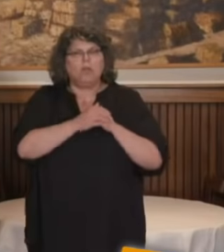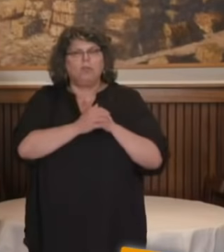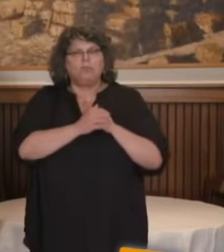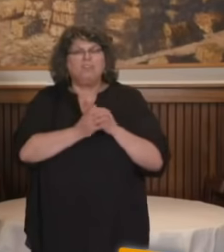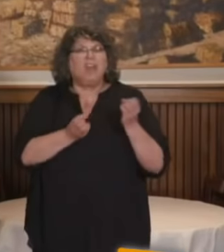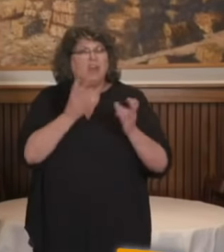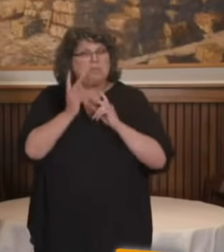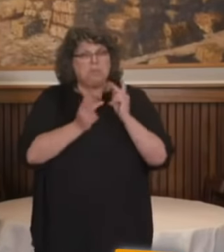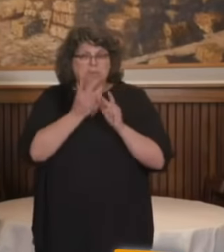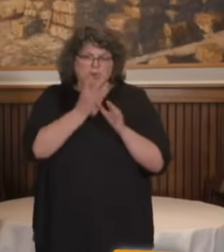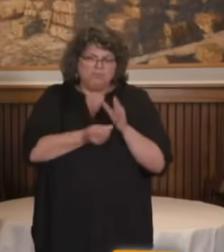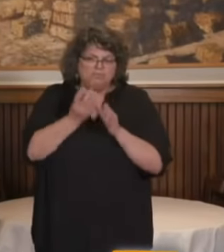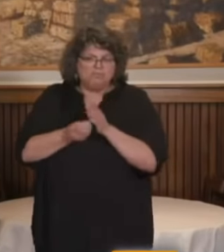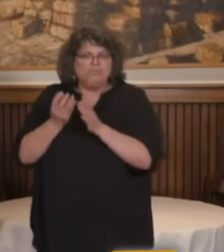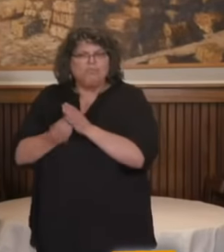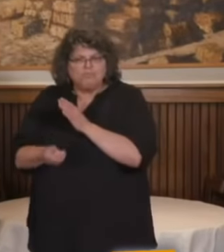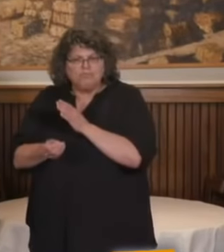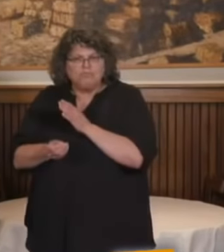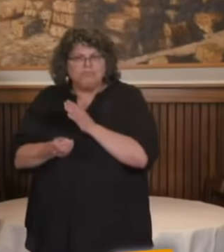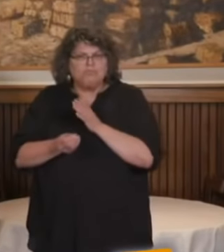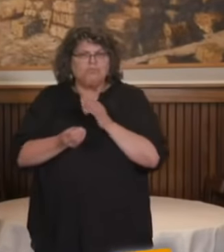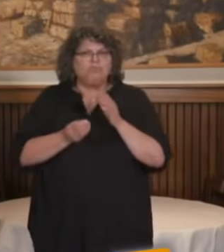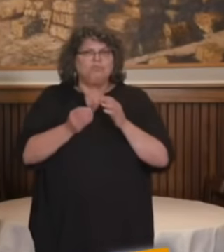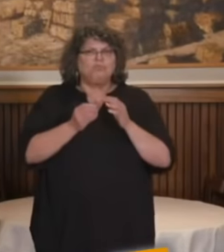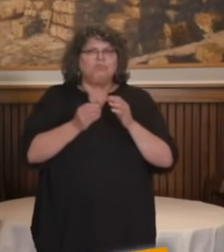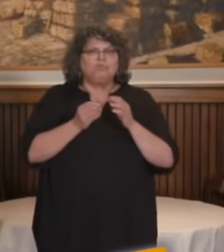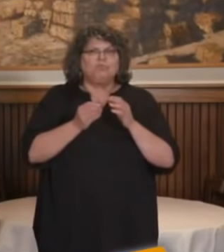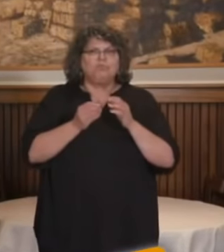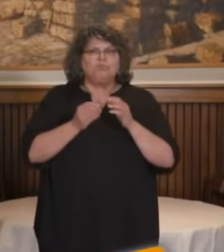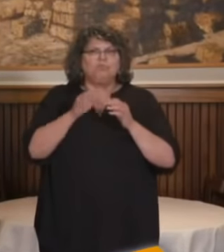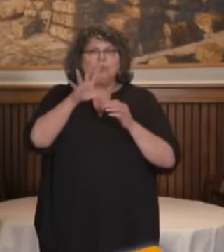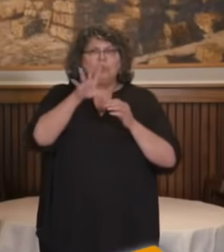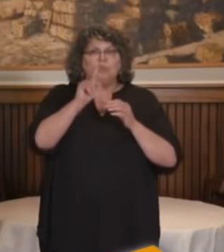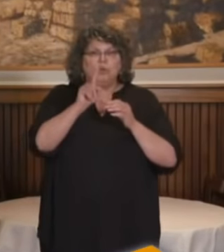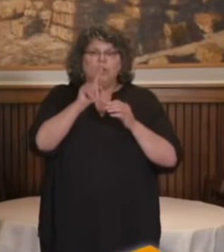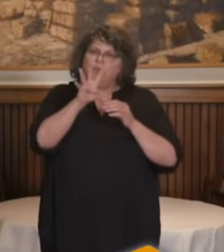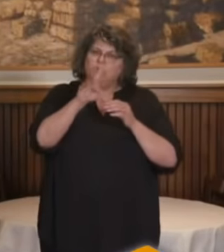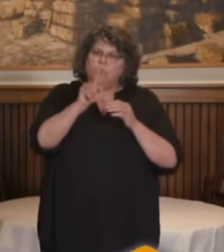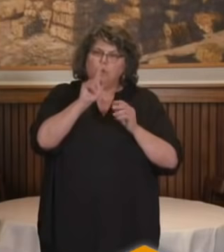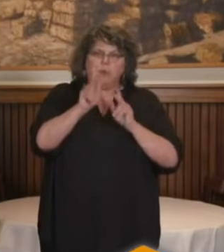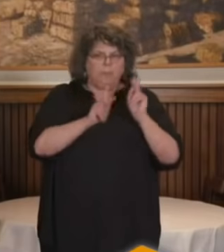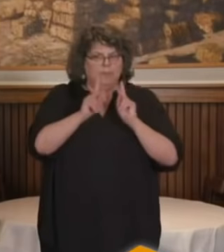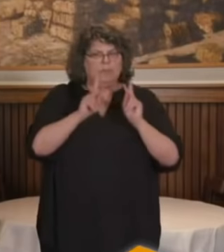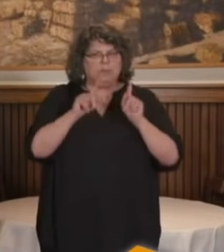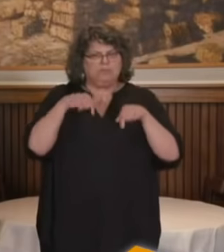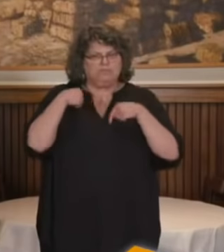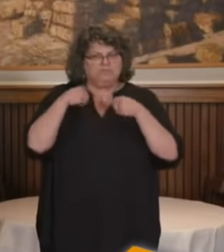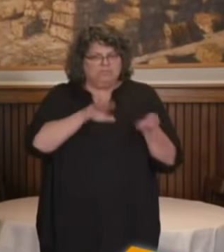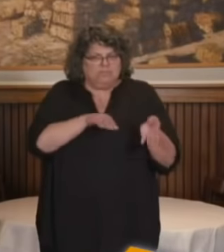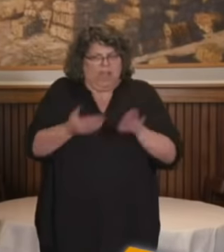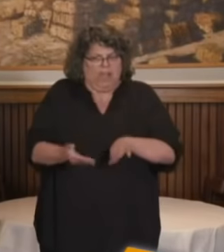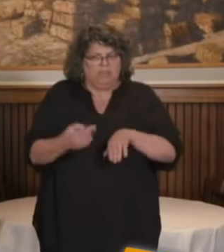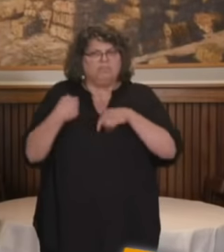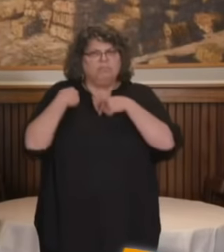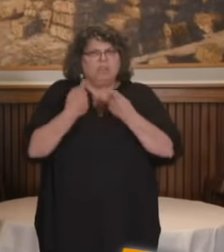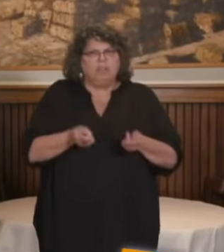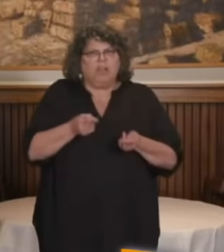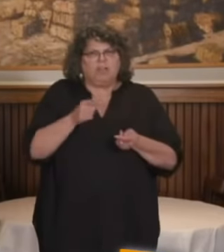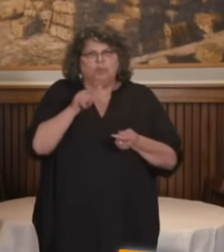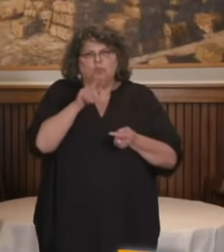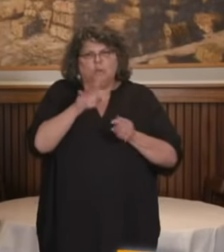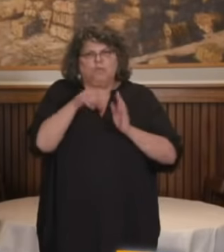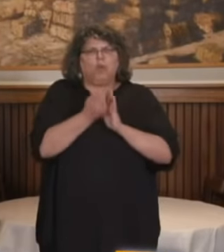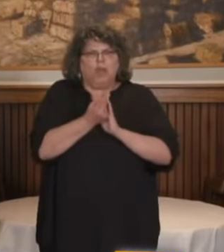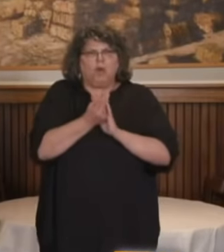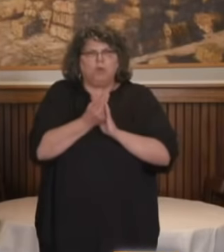number of lives lost. Tragically, we lost 41 lives over the last 24 hours in the state of California. Just